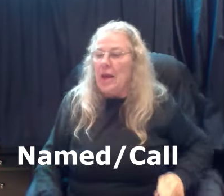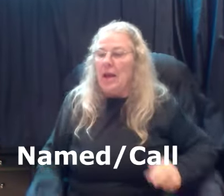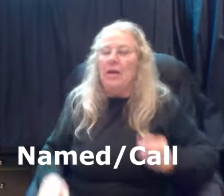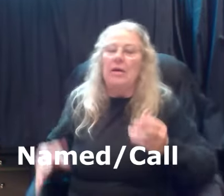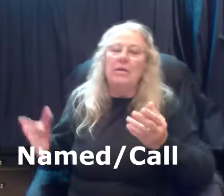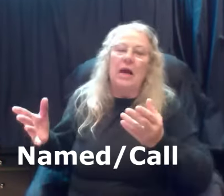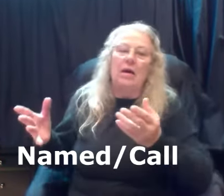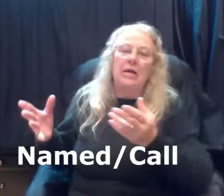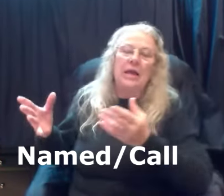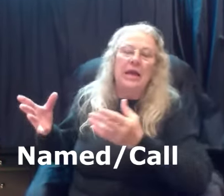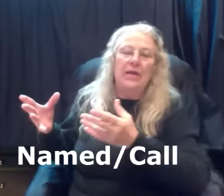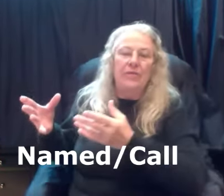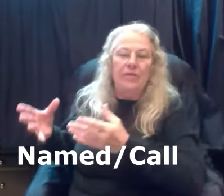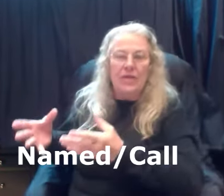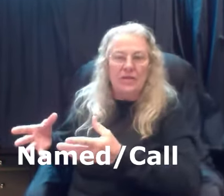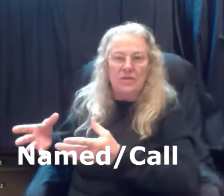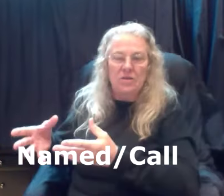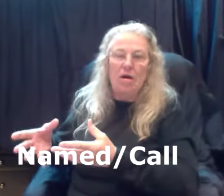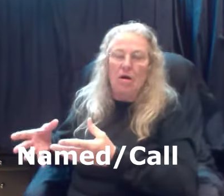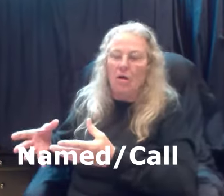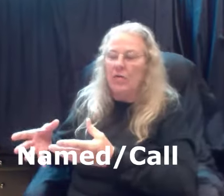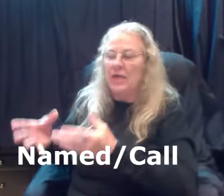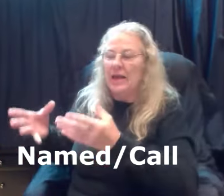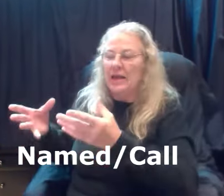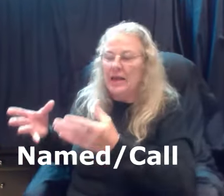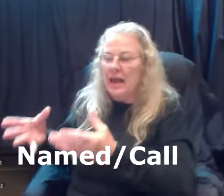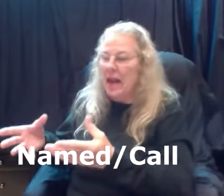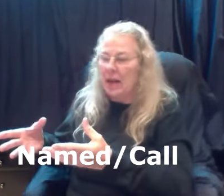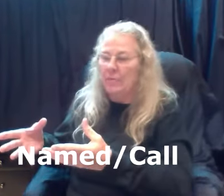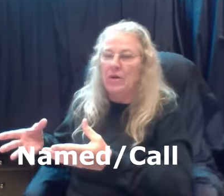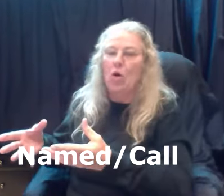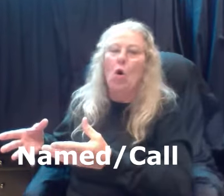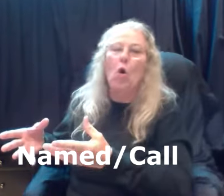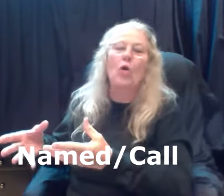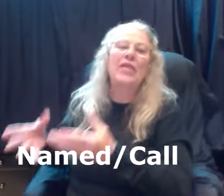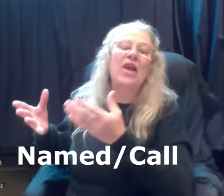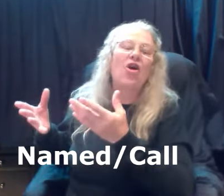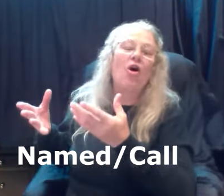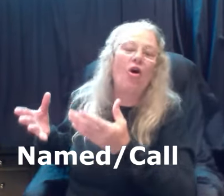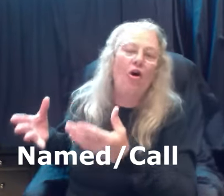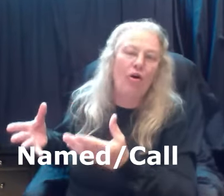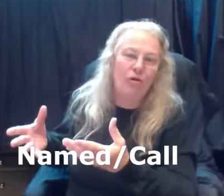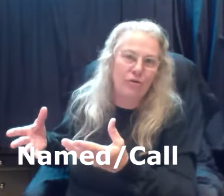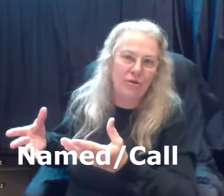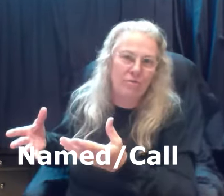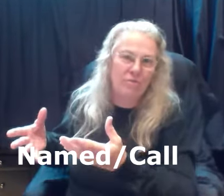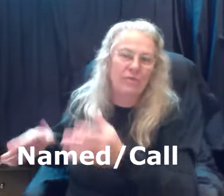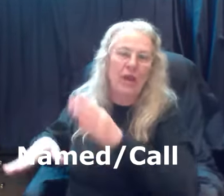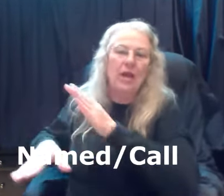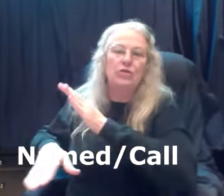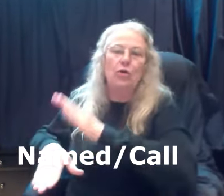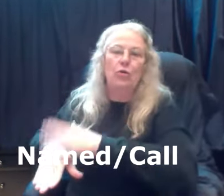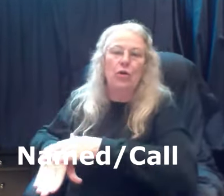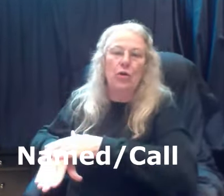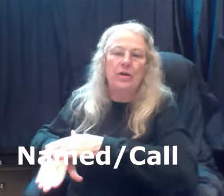Now, in this song, they named or they called. So you're going to lay